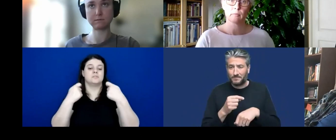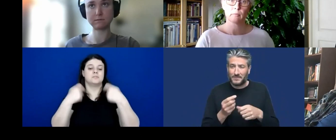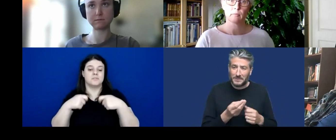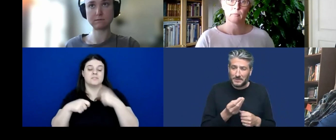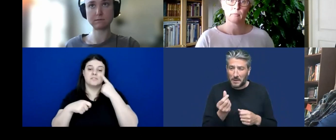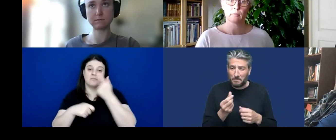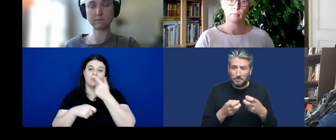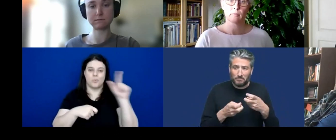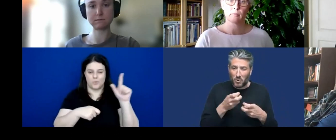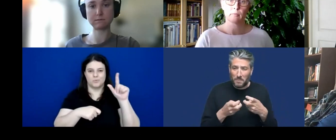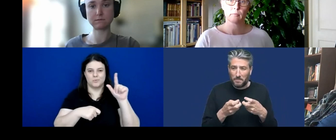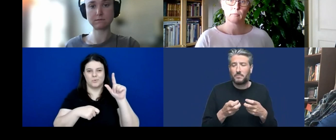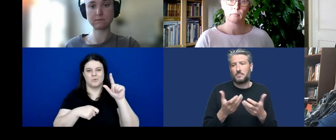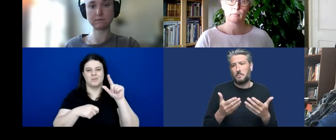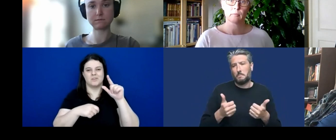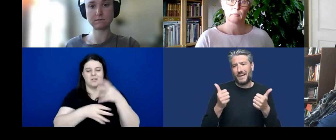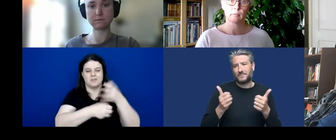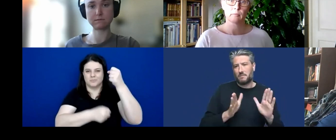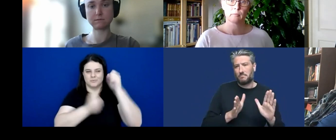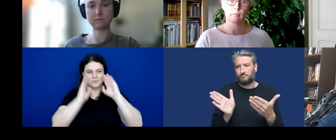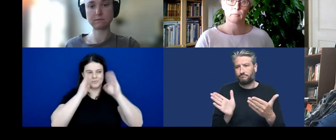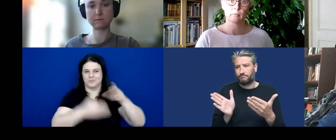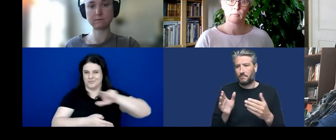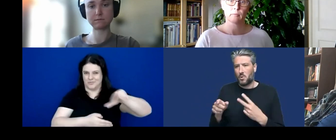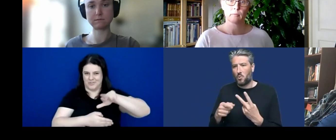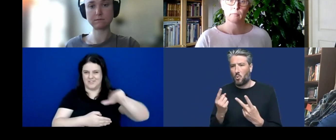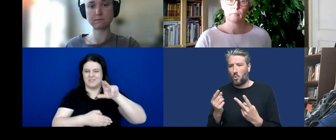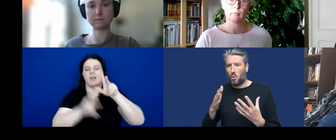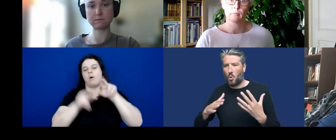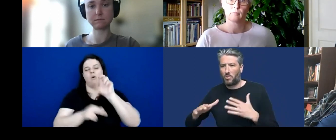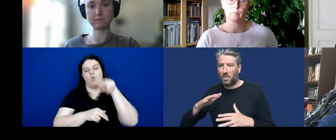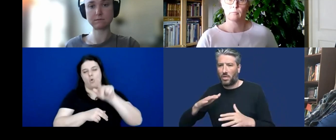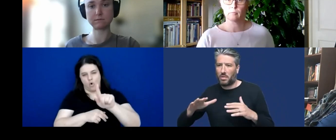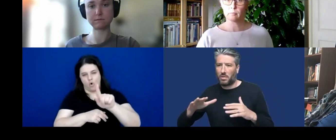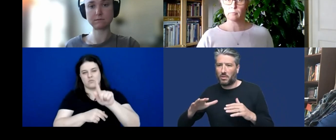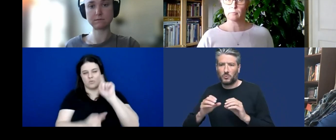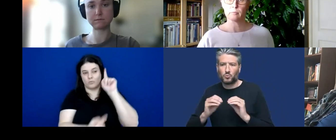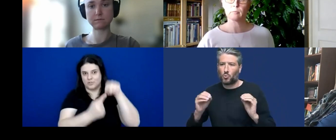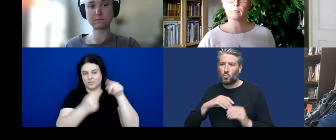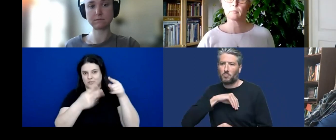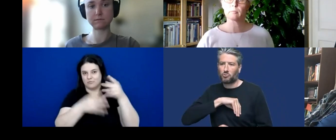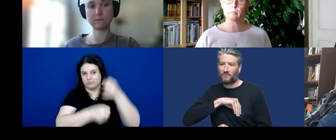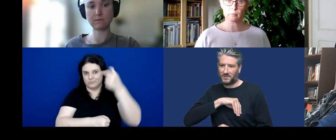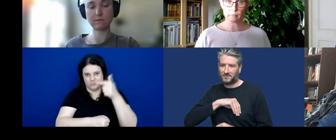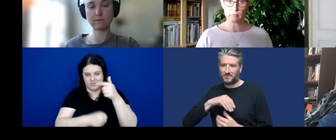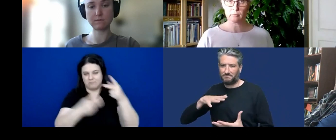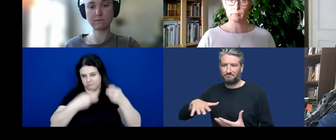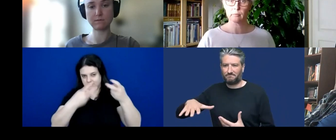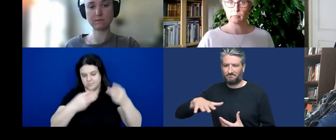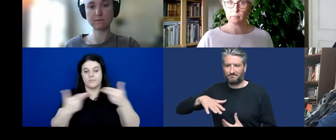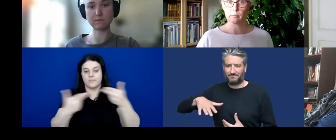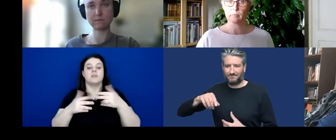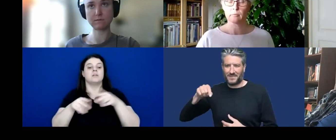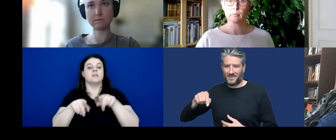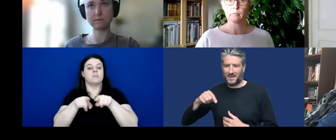non-for-profit sector, which, I mean, is an absolute necessity and doing a great job, and it's through